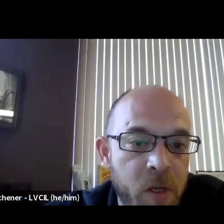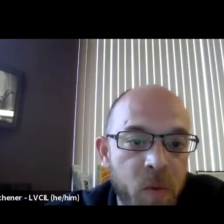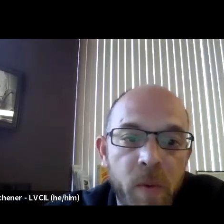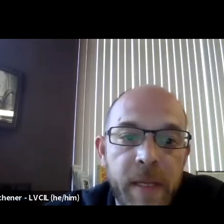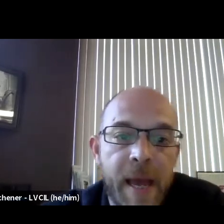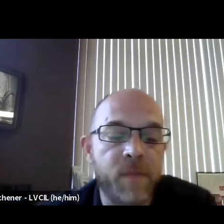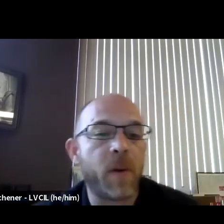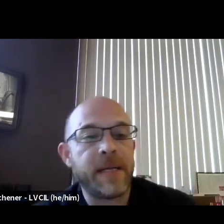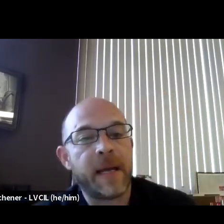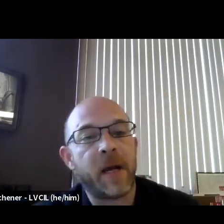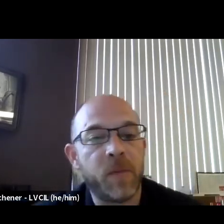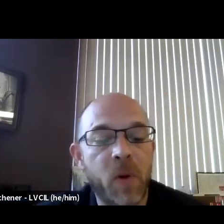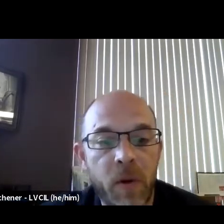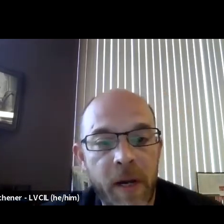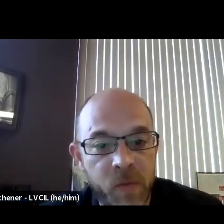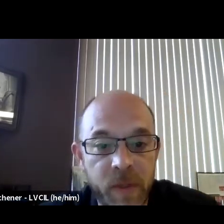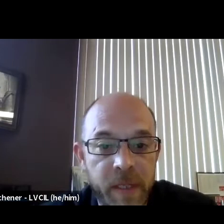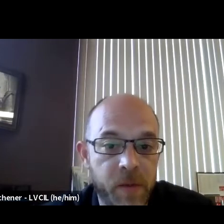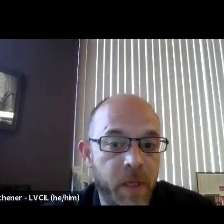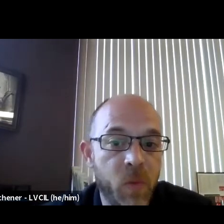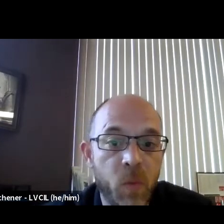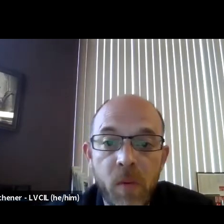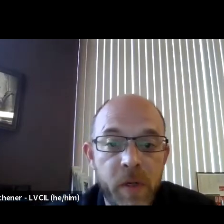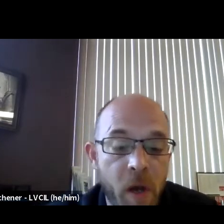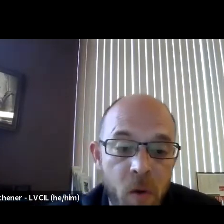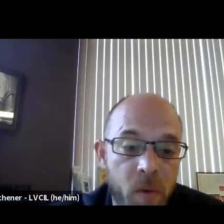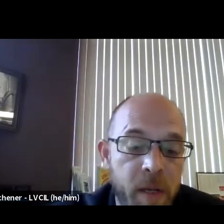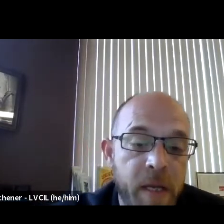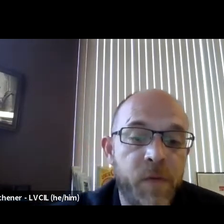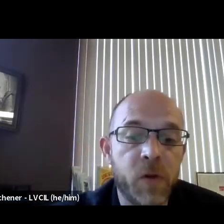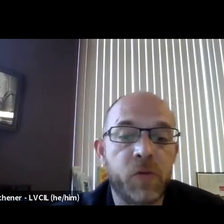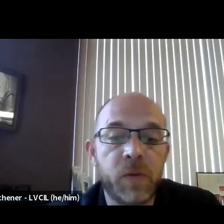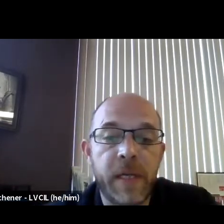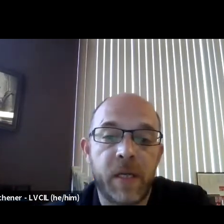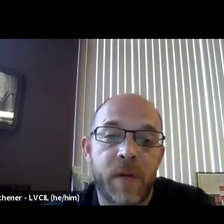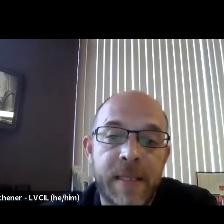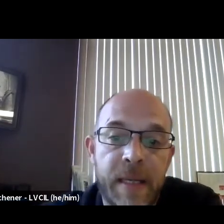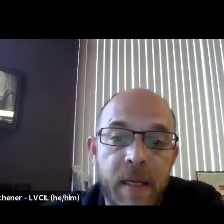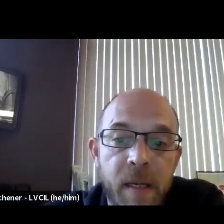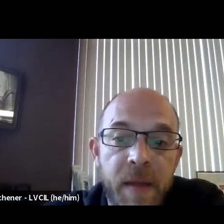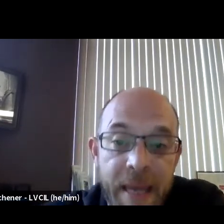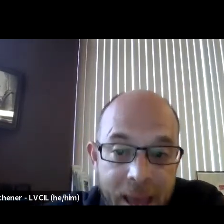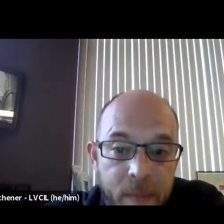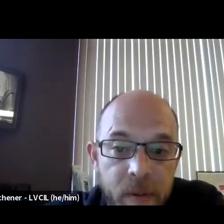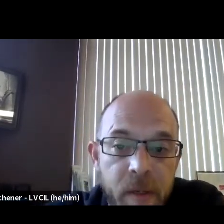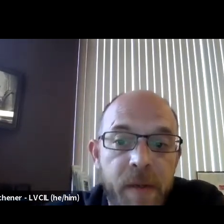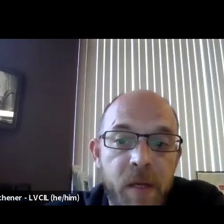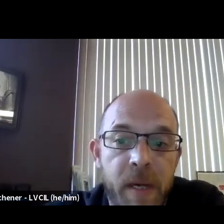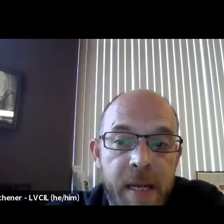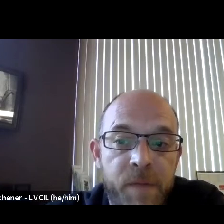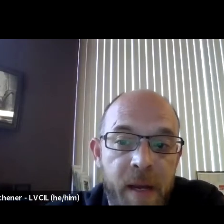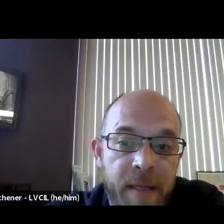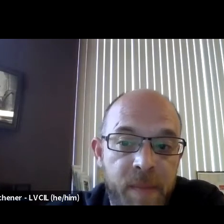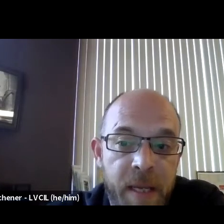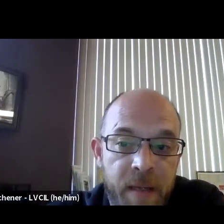evaluation, you really have no idea how your program is really doing. You won't know if you're truly addressing the gap that